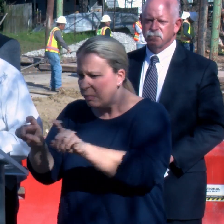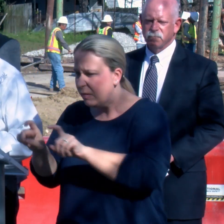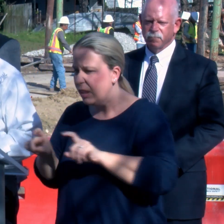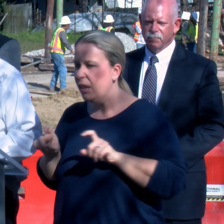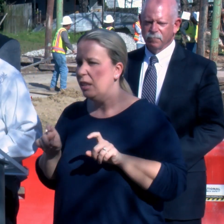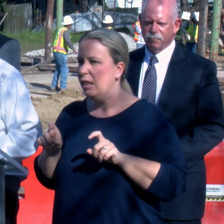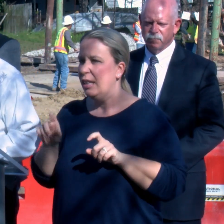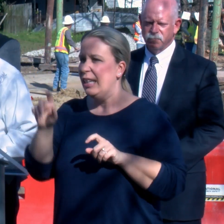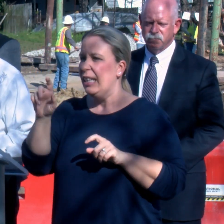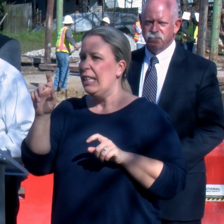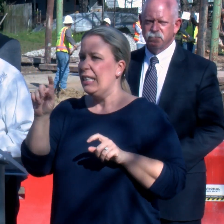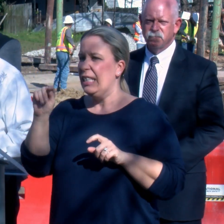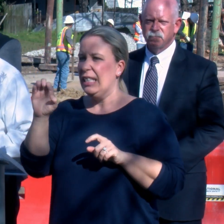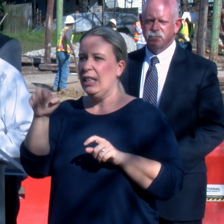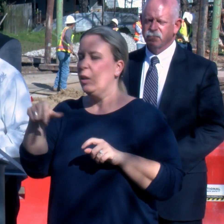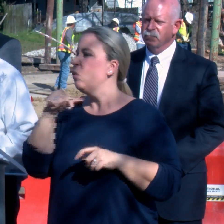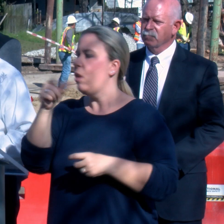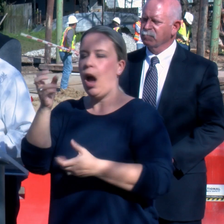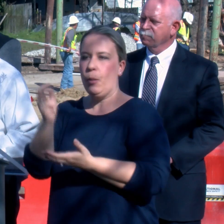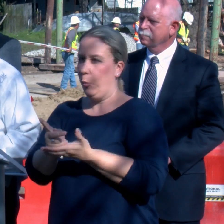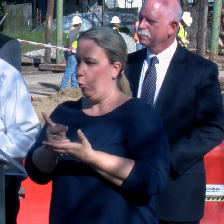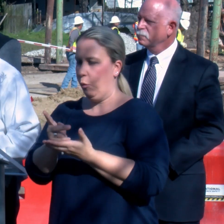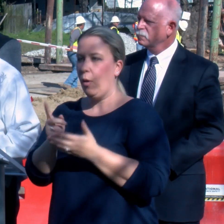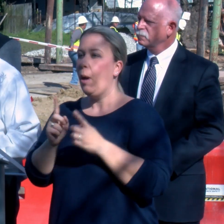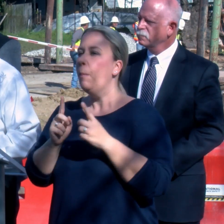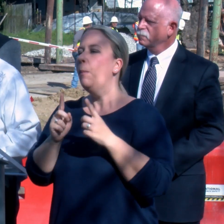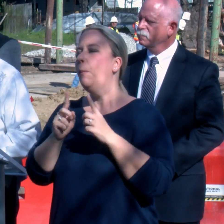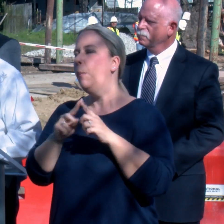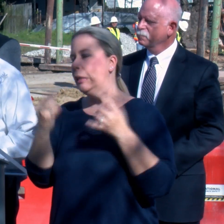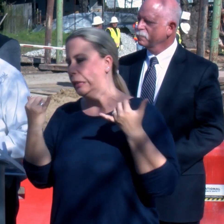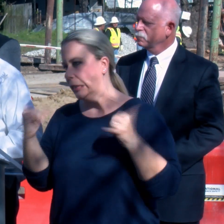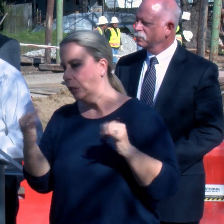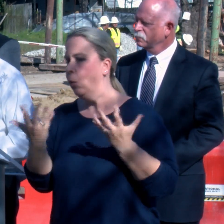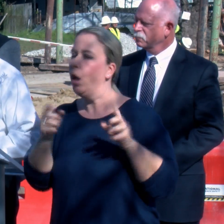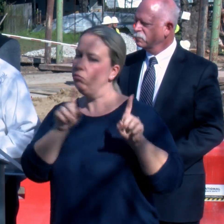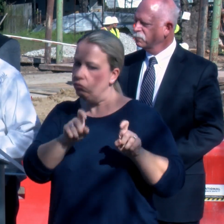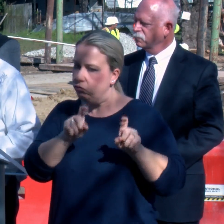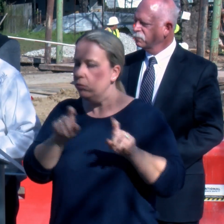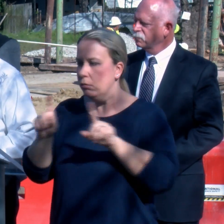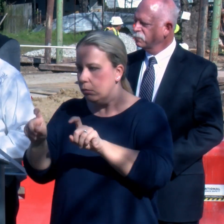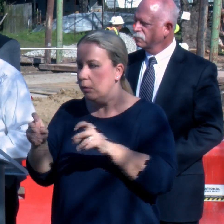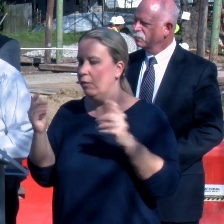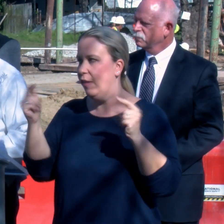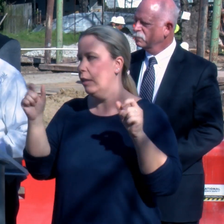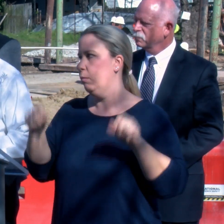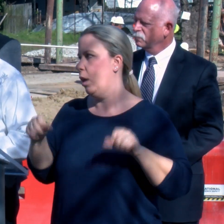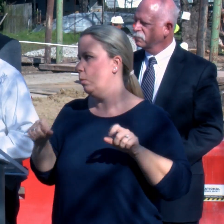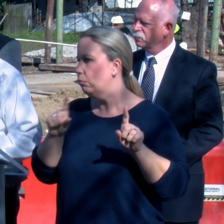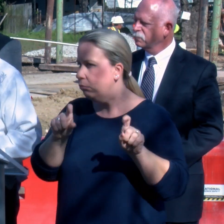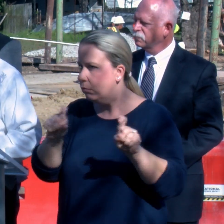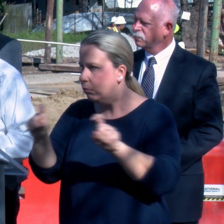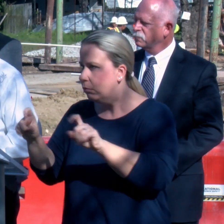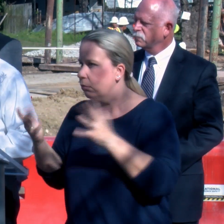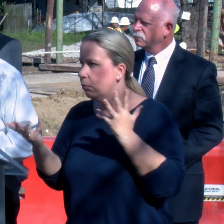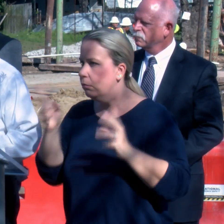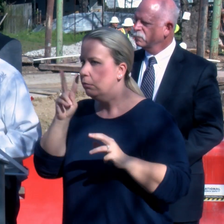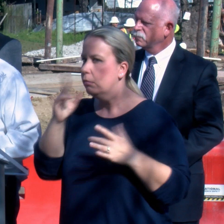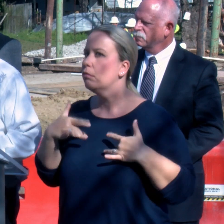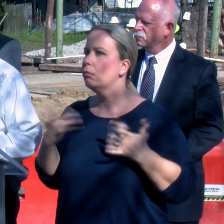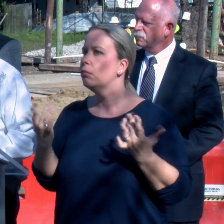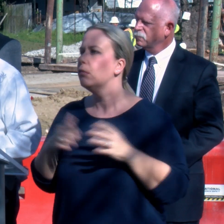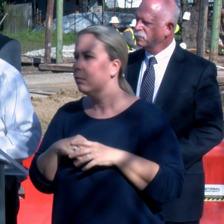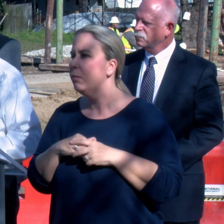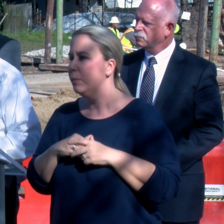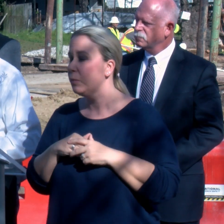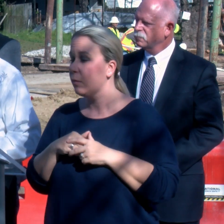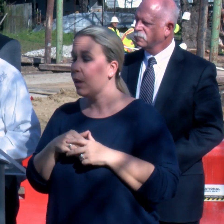not approved by TCEQ, but they wanted to start testing the water as quickly as possible. And